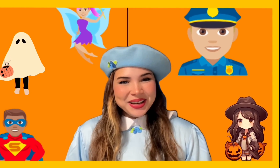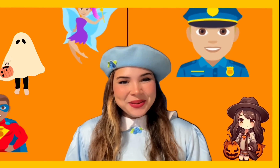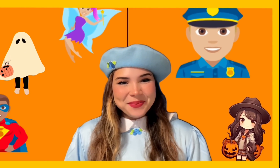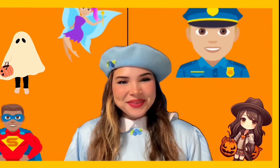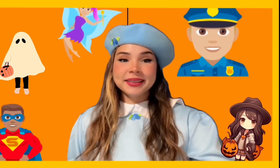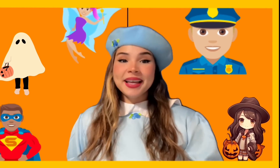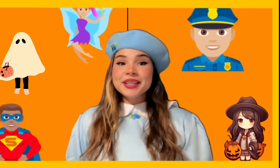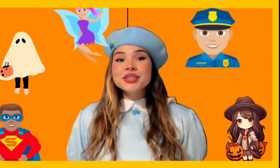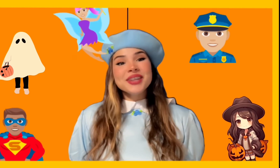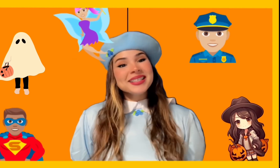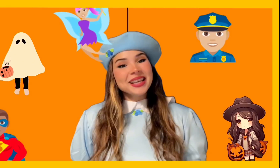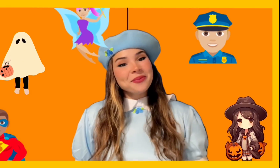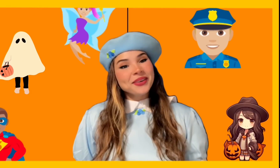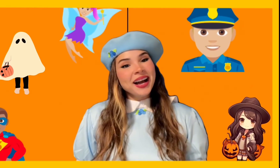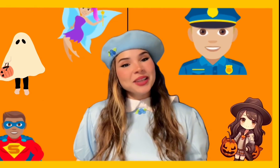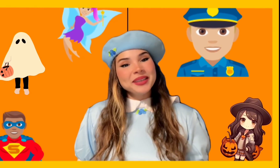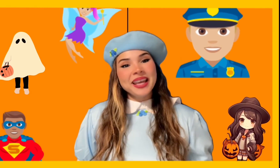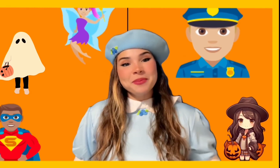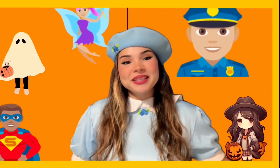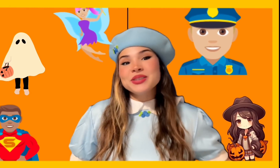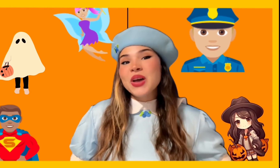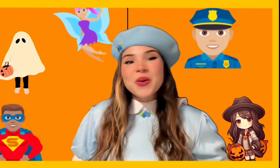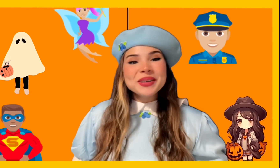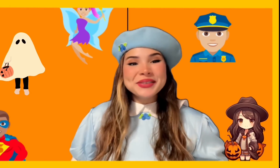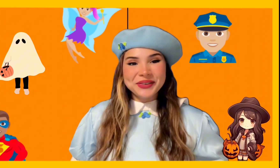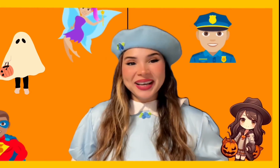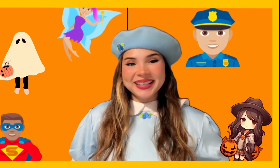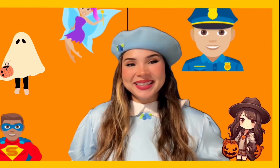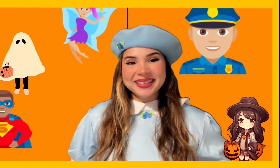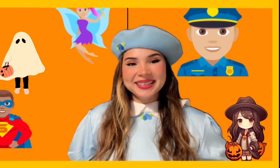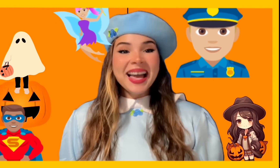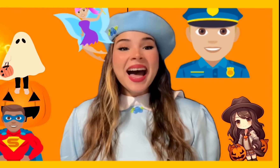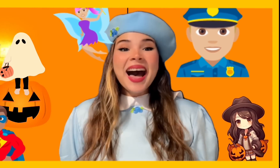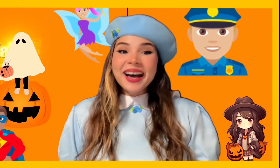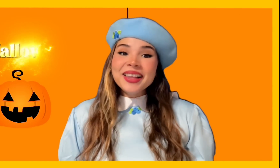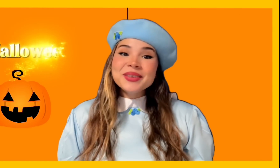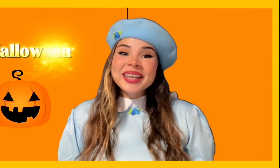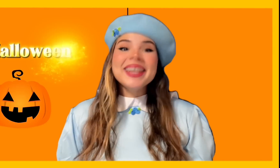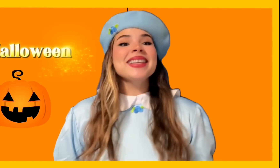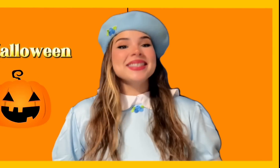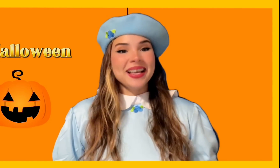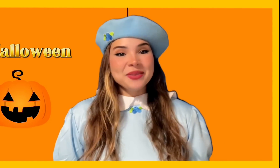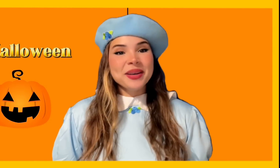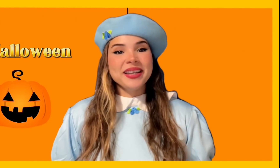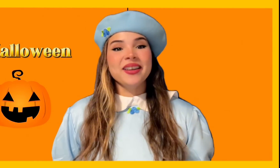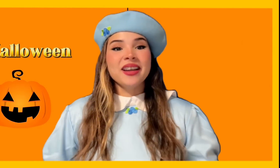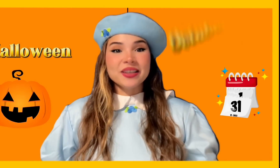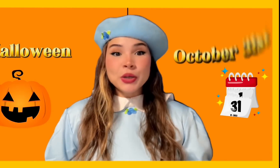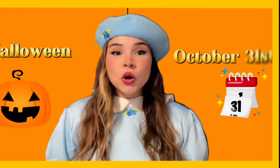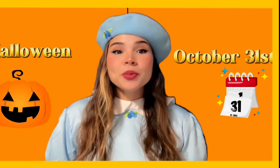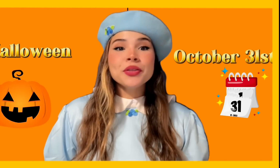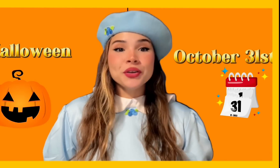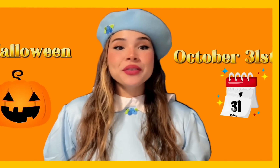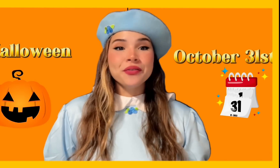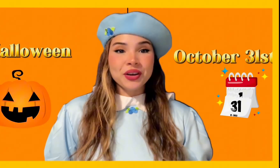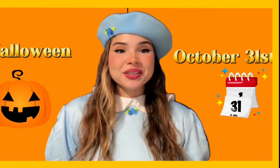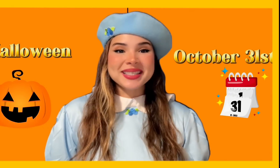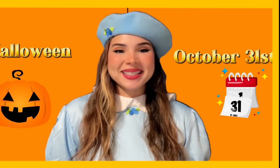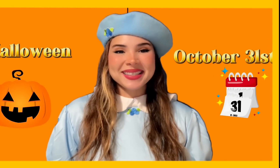Awesome! Dressing up for Halloween can be so much fun. Halloween is celebrated on October 31st.